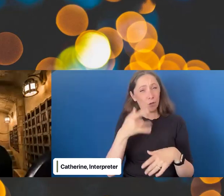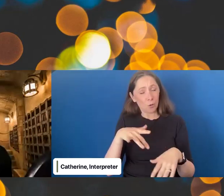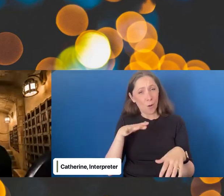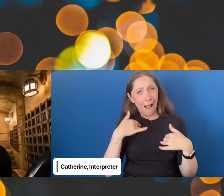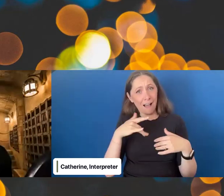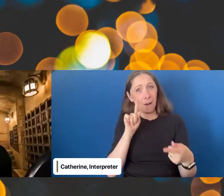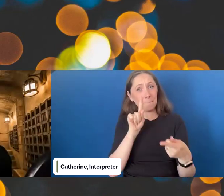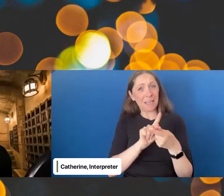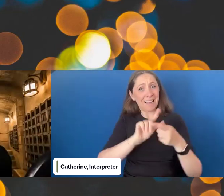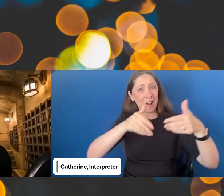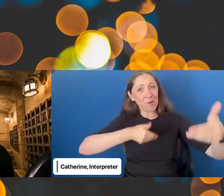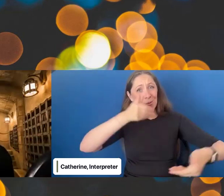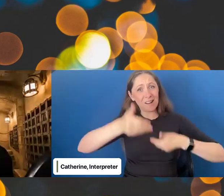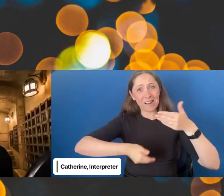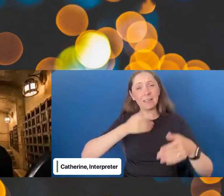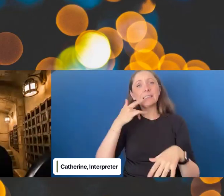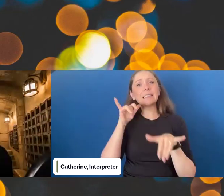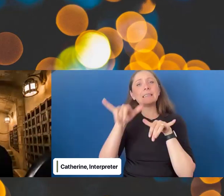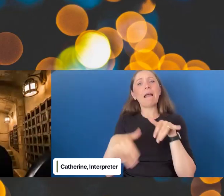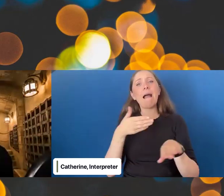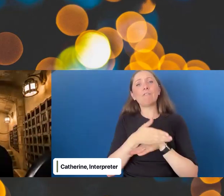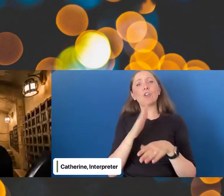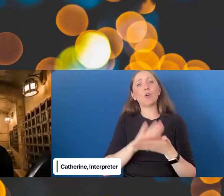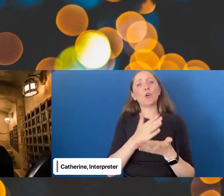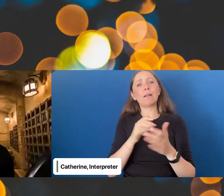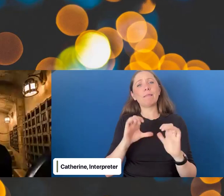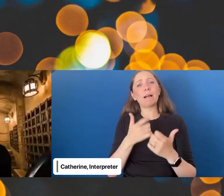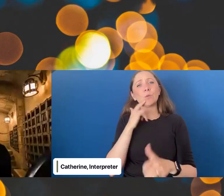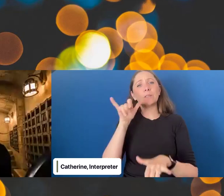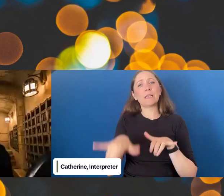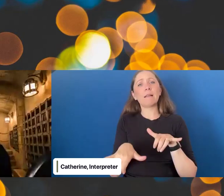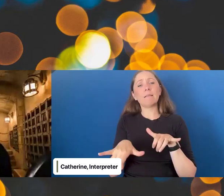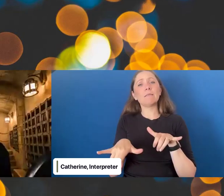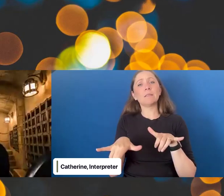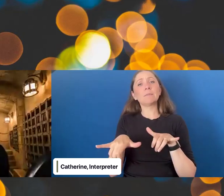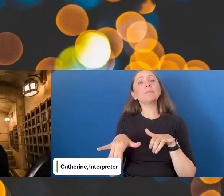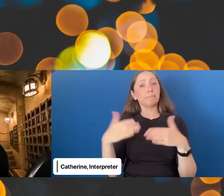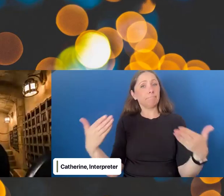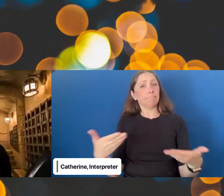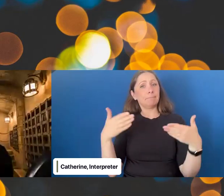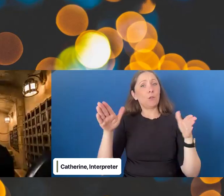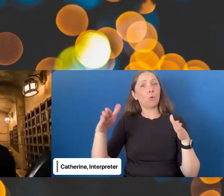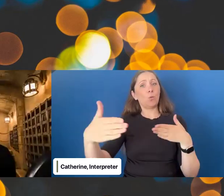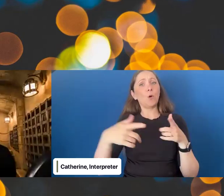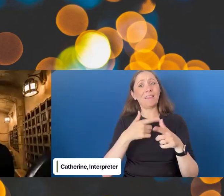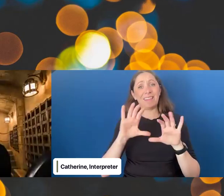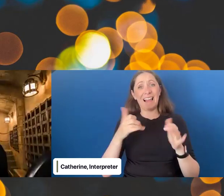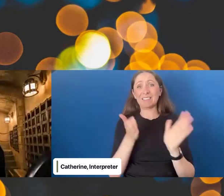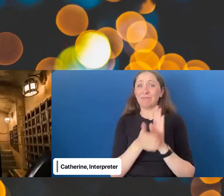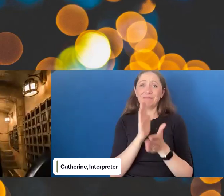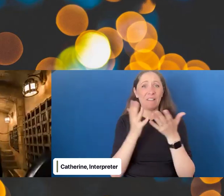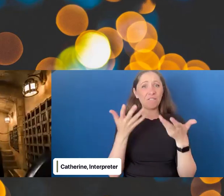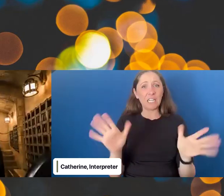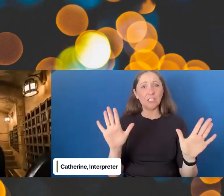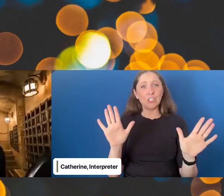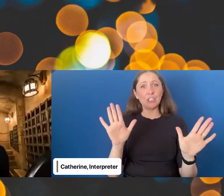and greet, simply remain here. Okay, we'll remain here, and then after the class finishes, we'll move